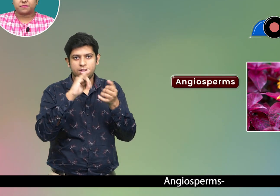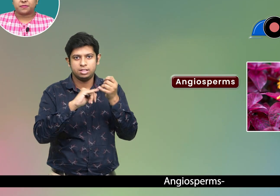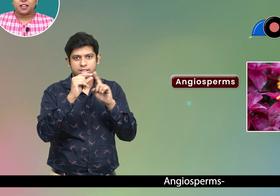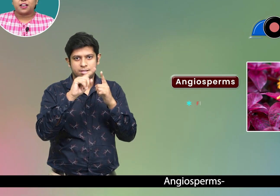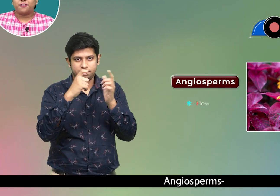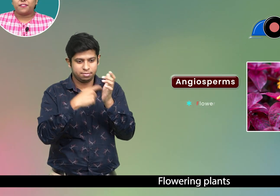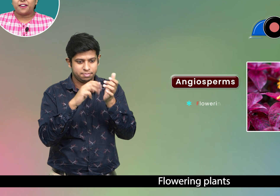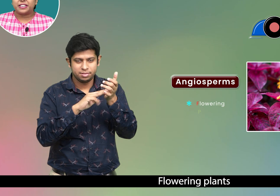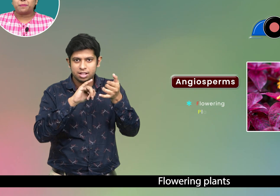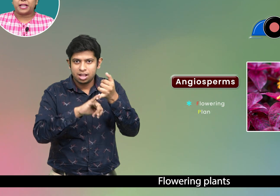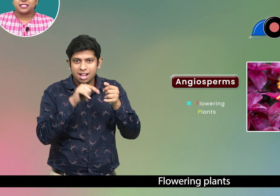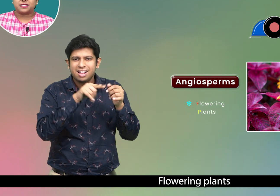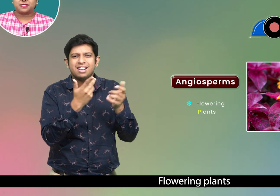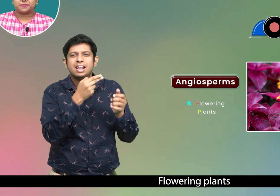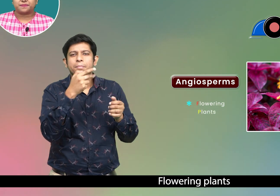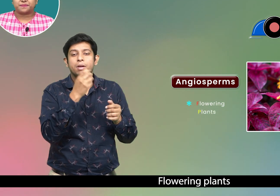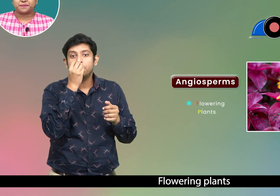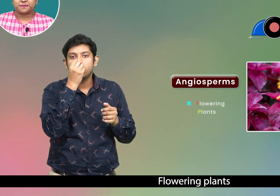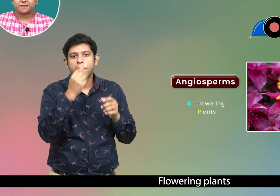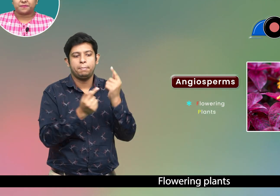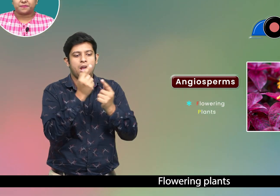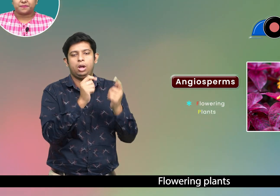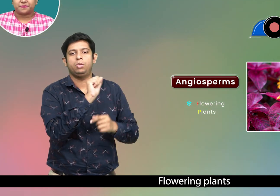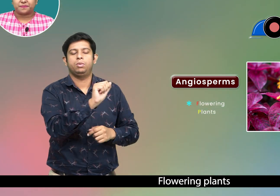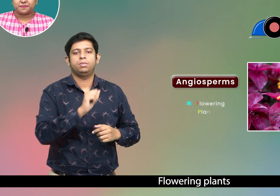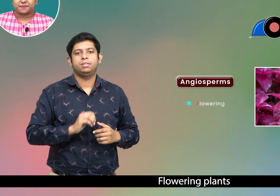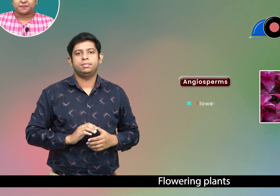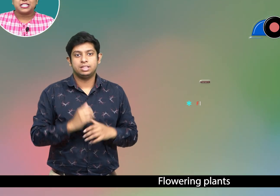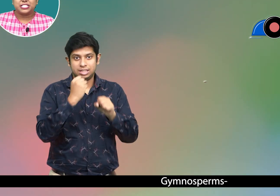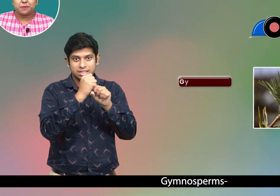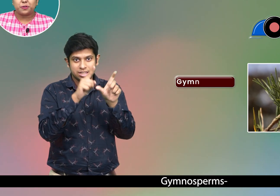Angiosperms, flowering plants.